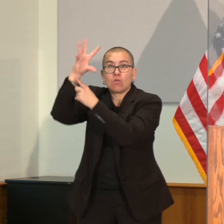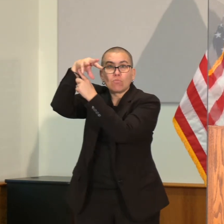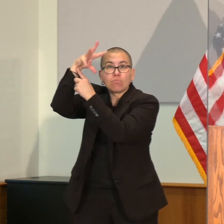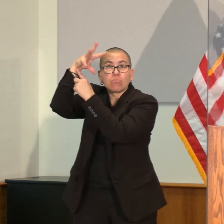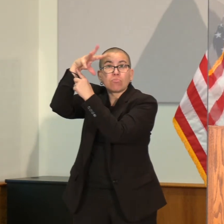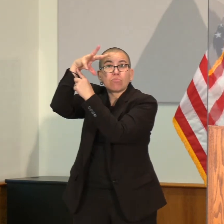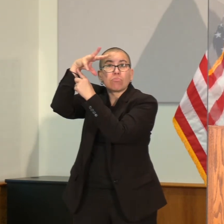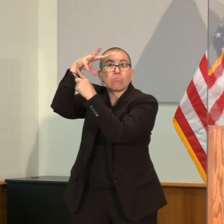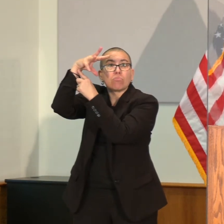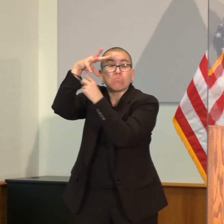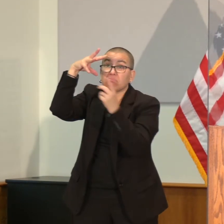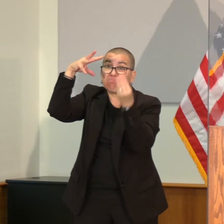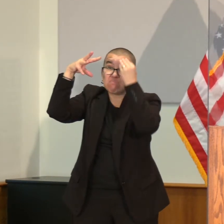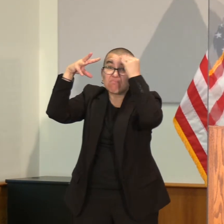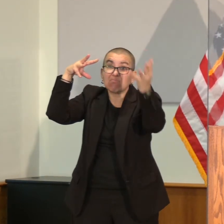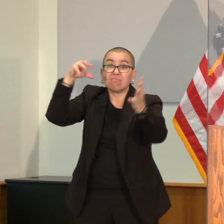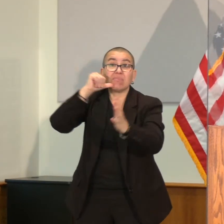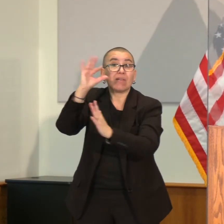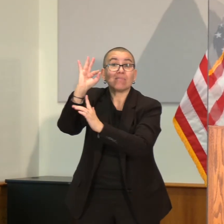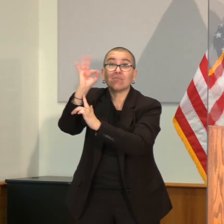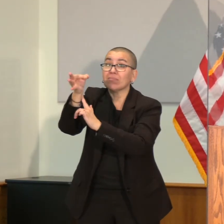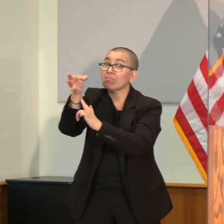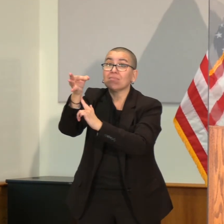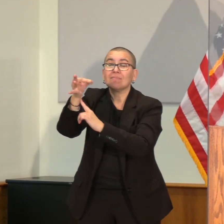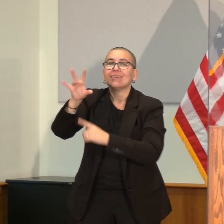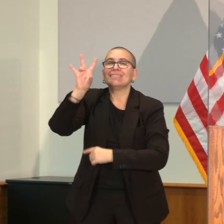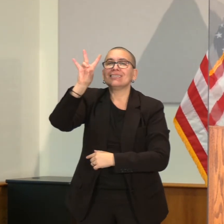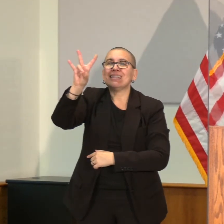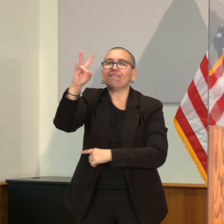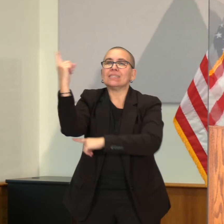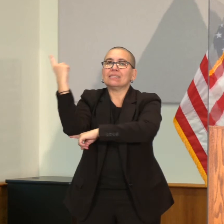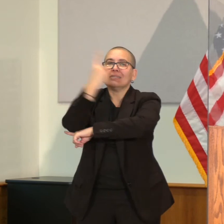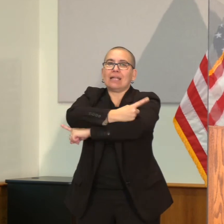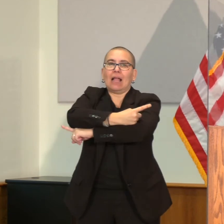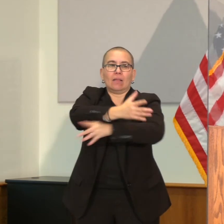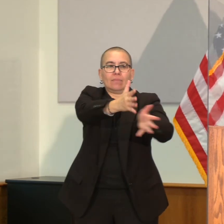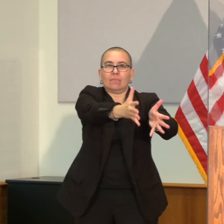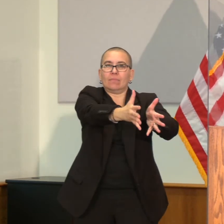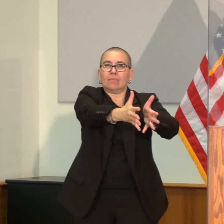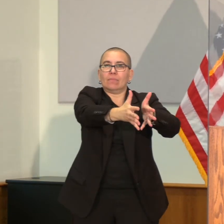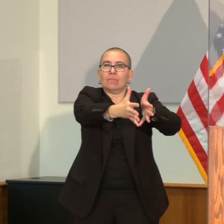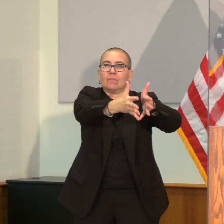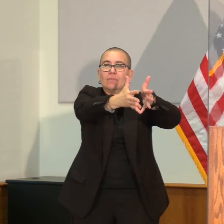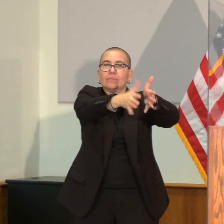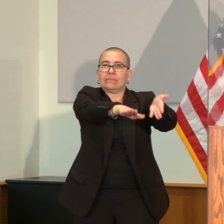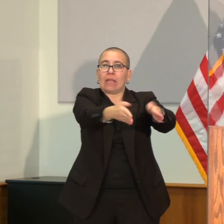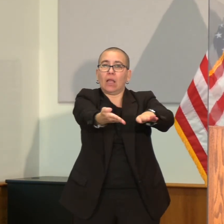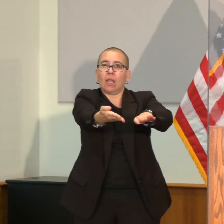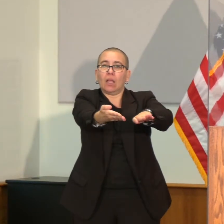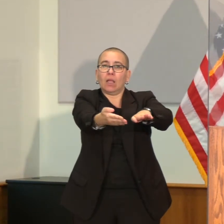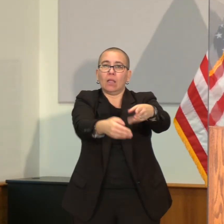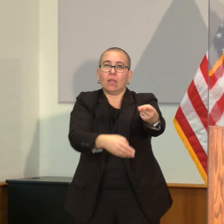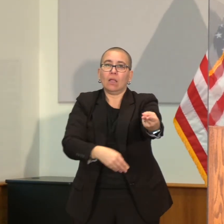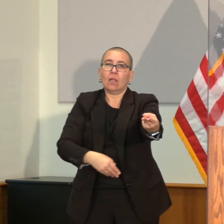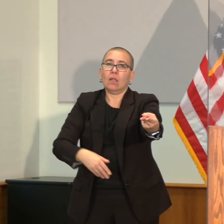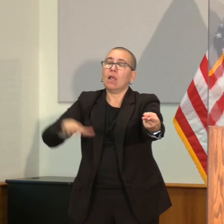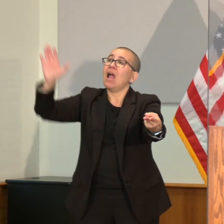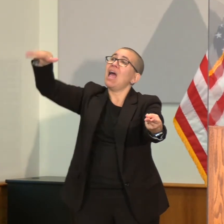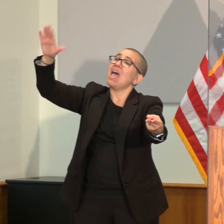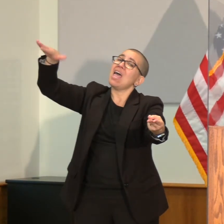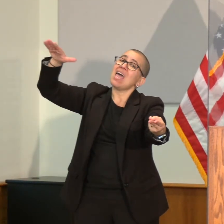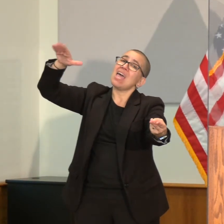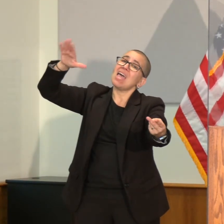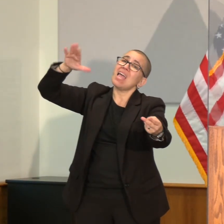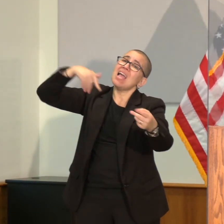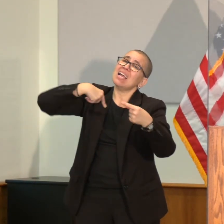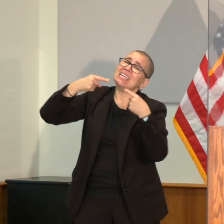7 days. And he laid on the floor of his cell telling them he was in medical emergency and